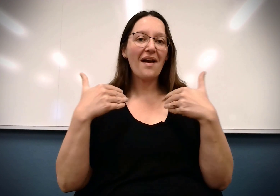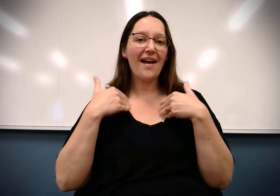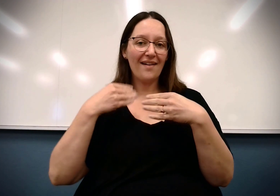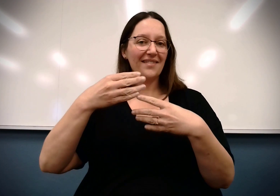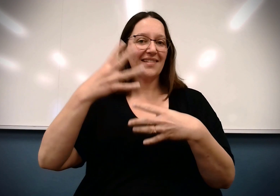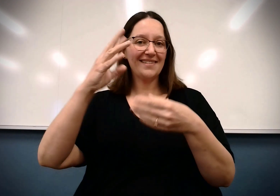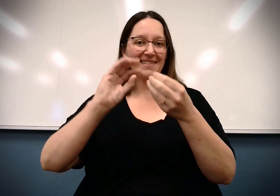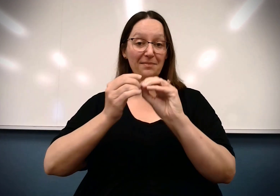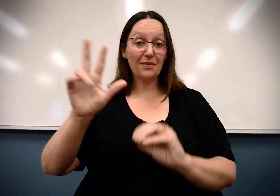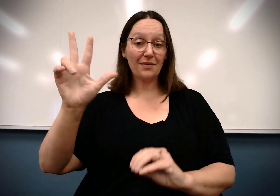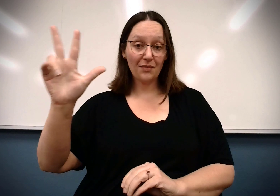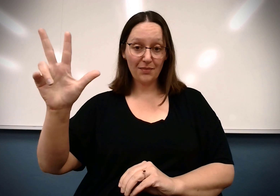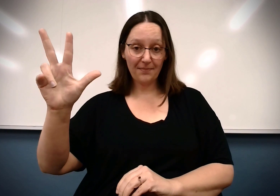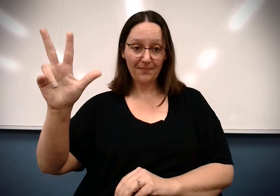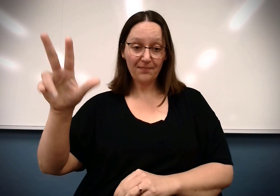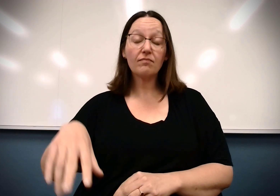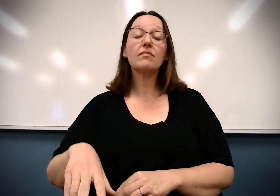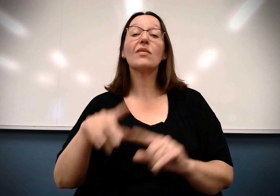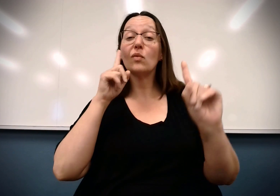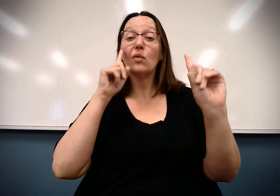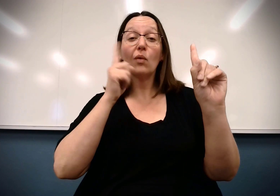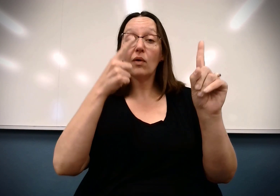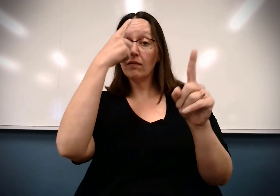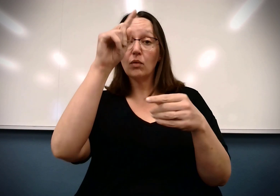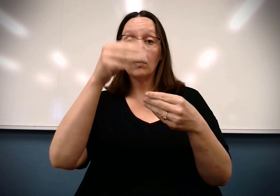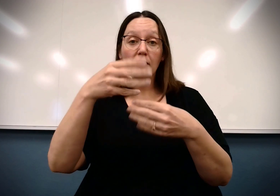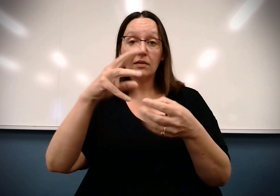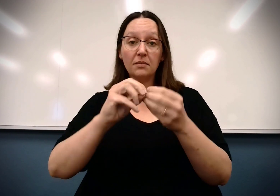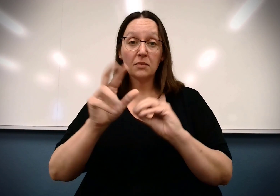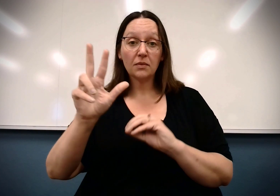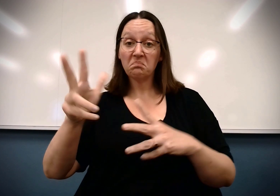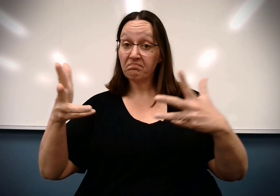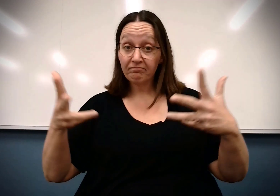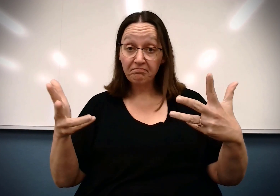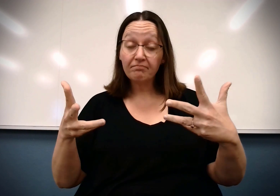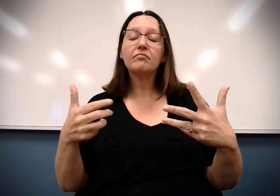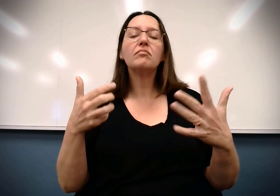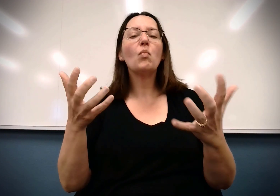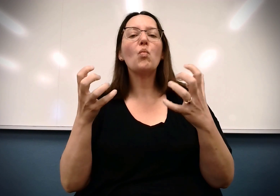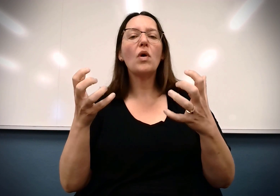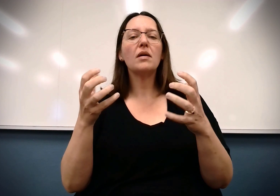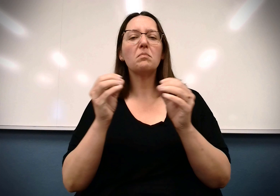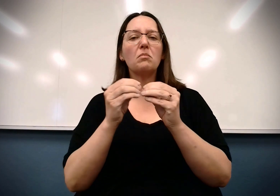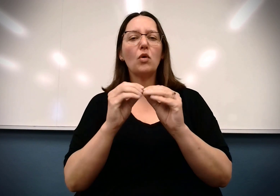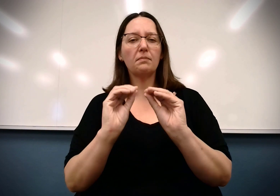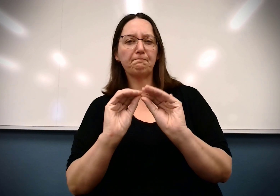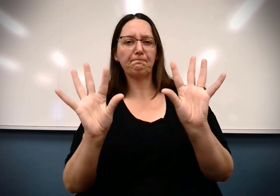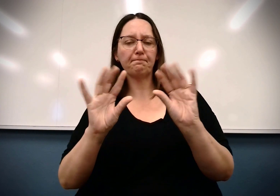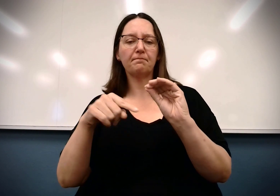Hello again, everyone. This is list number 3. The goal for this list is that I want us to